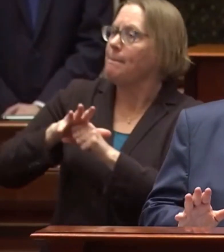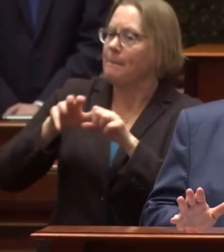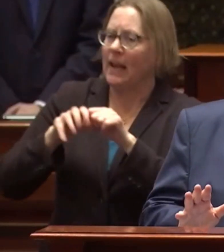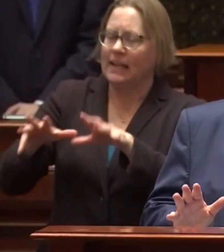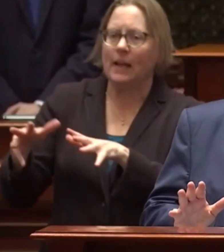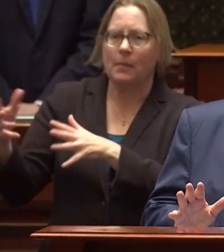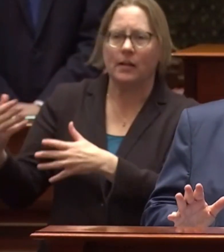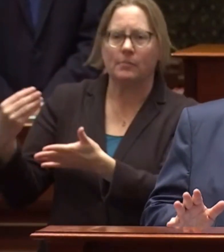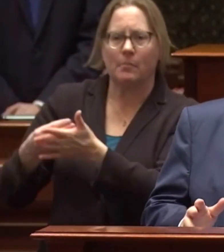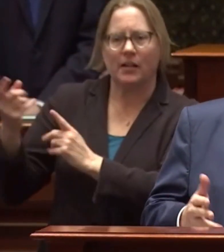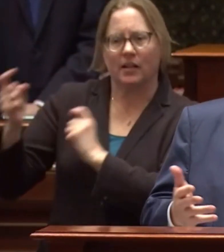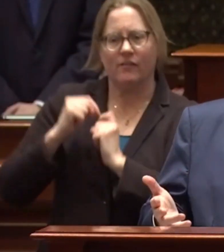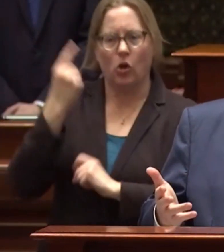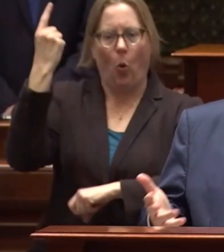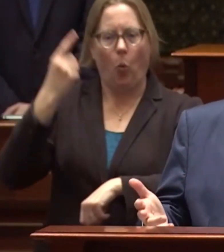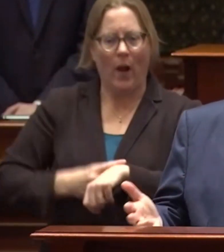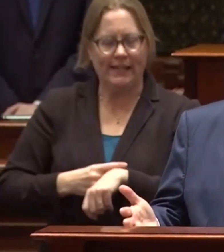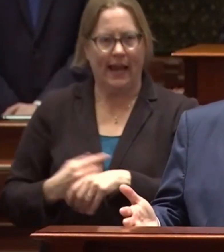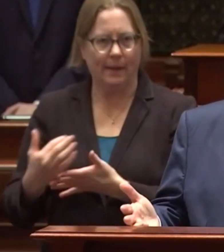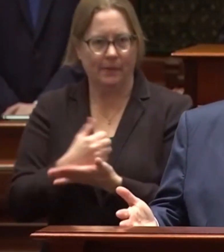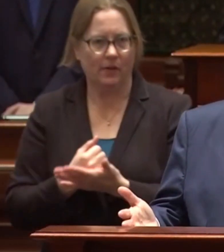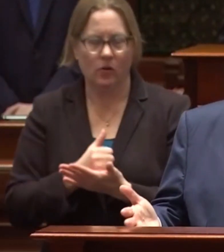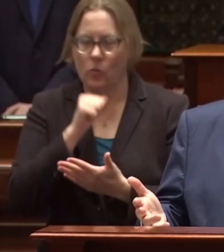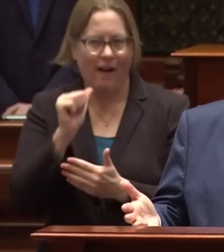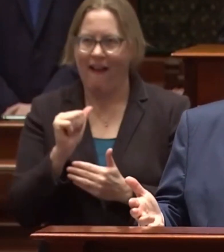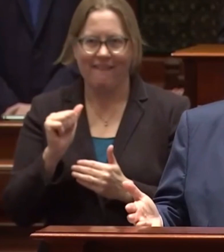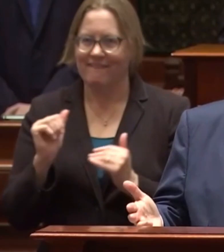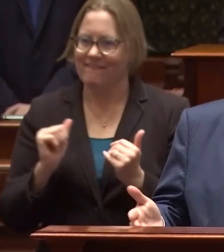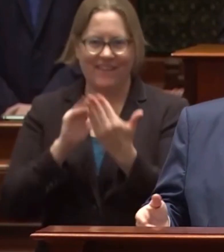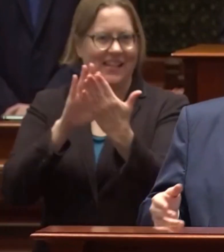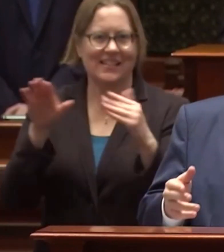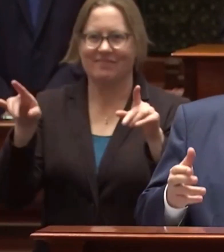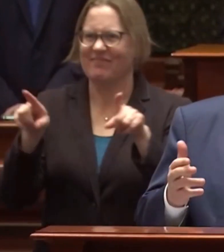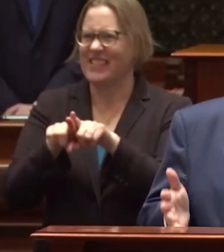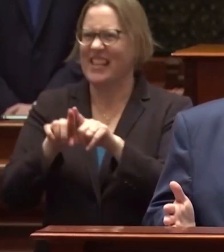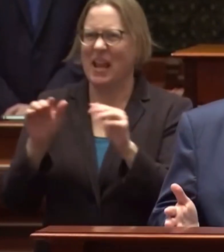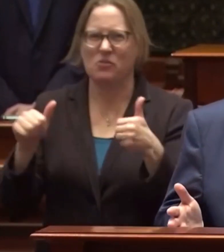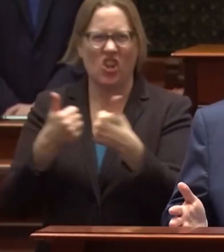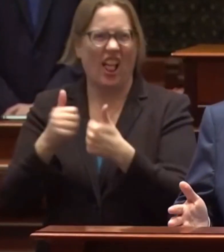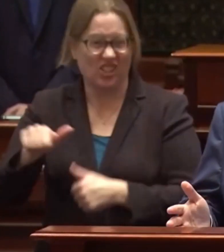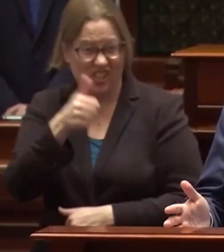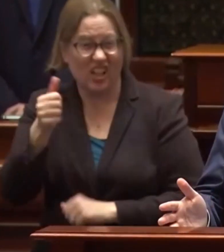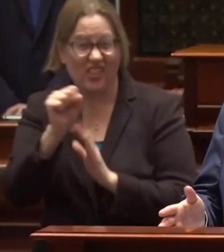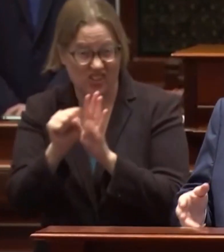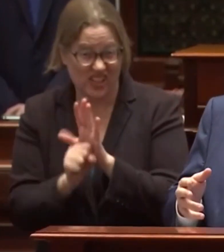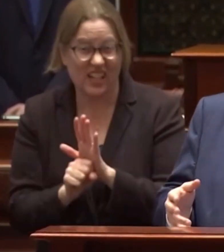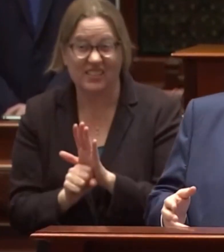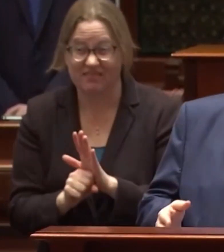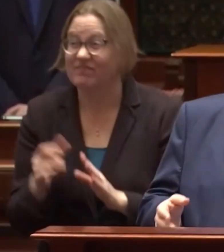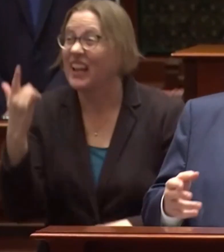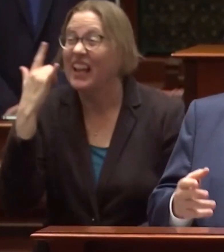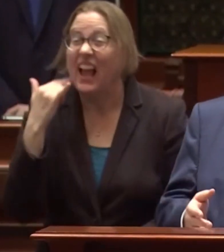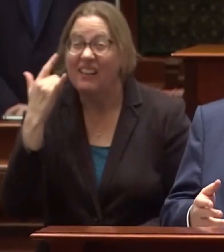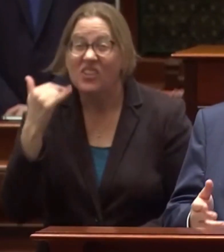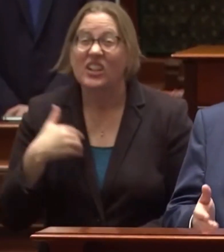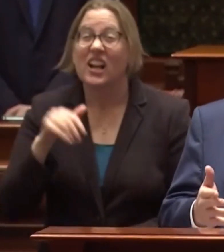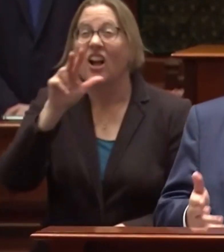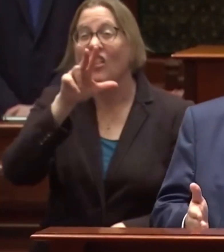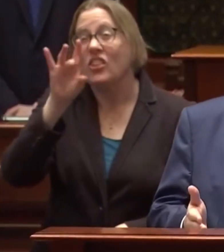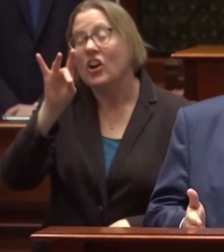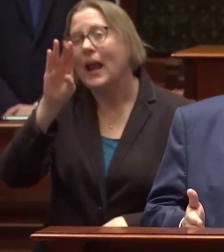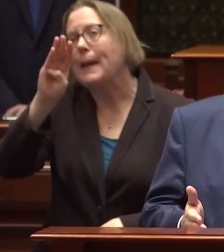the budgetary challenges that other big states are this year. California, for example, has a $38